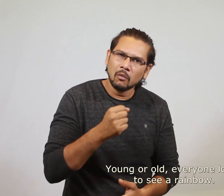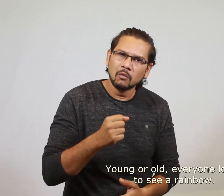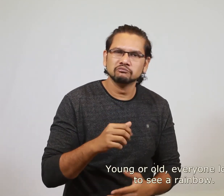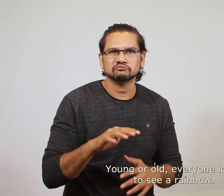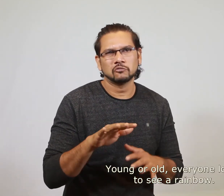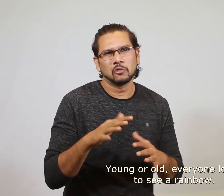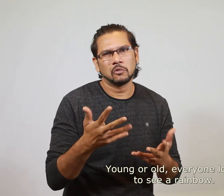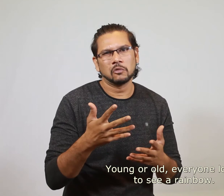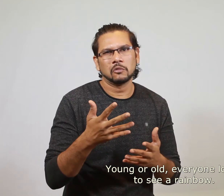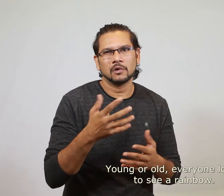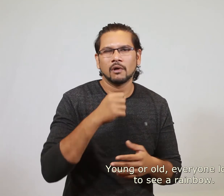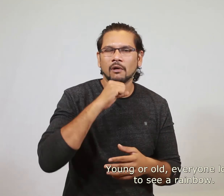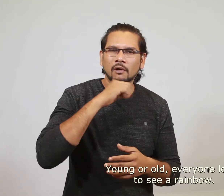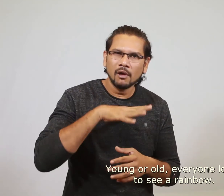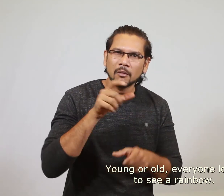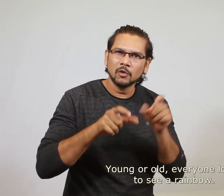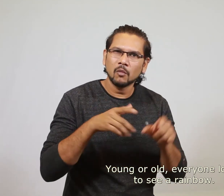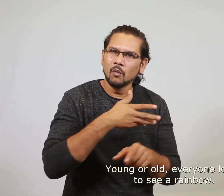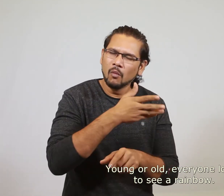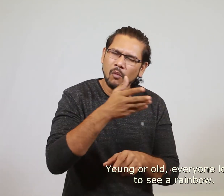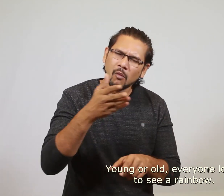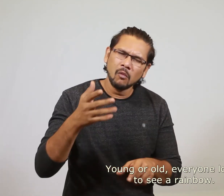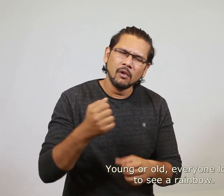Young or old, everyone loves to see a rainbow.